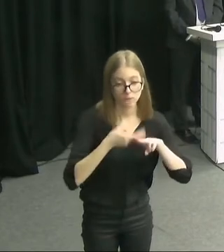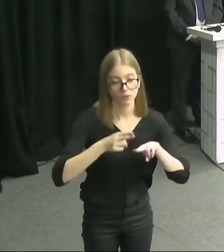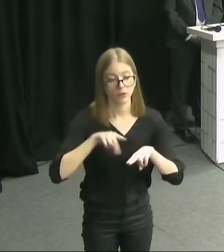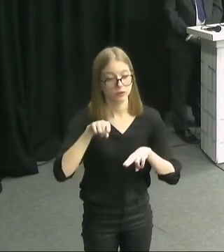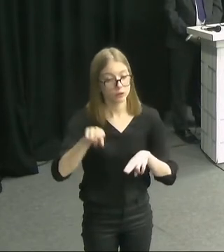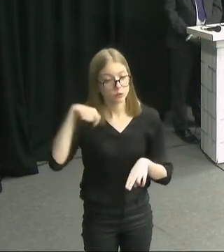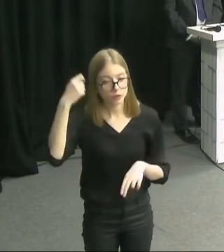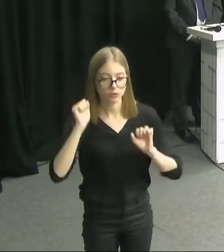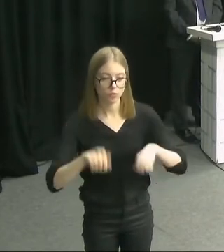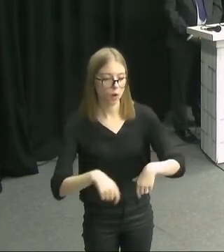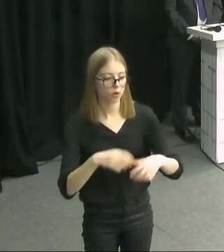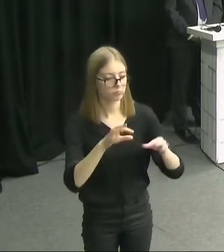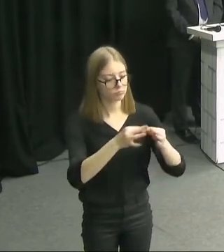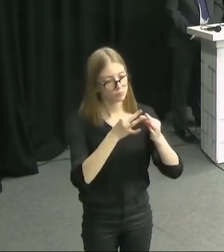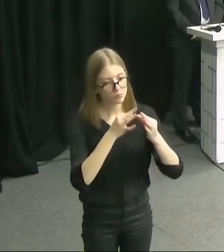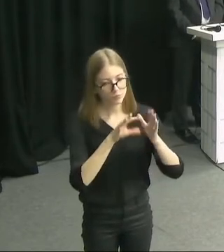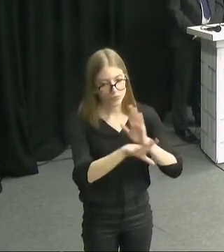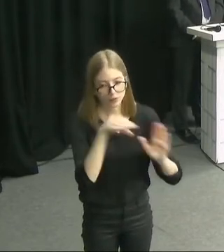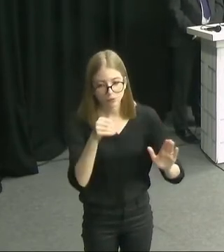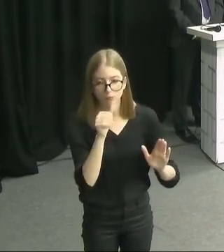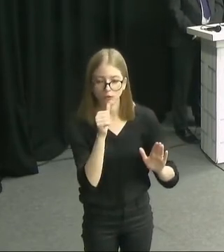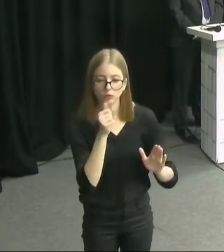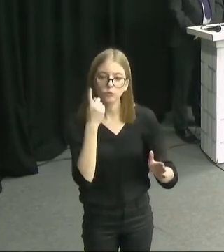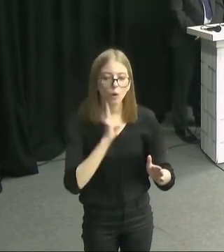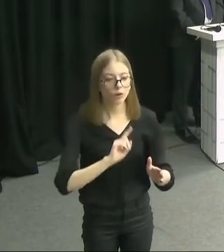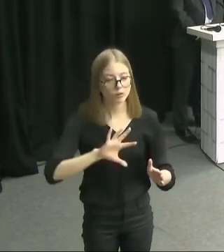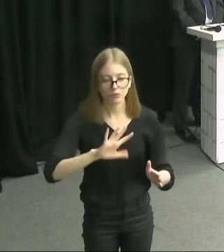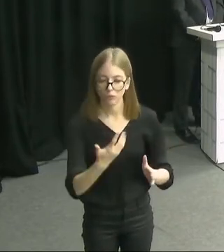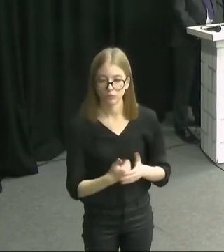complete freedom to choose whichever course he wants.